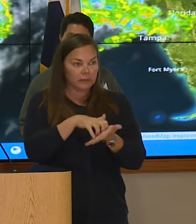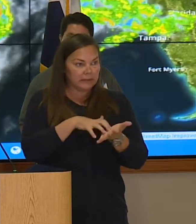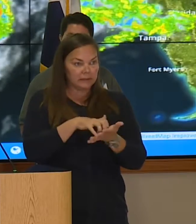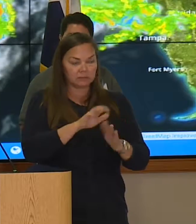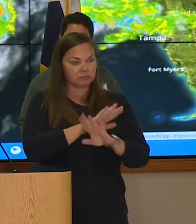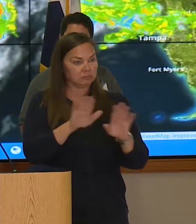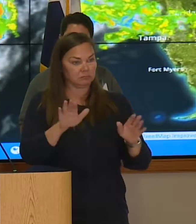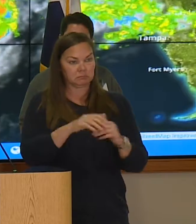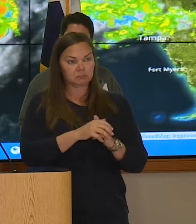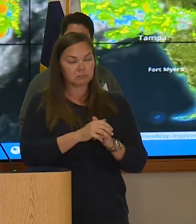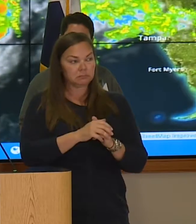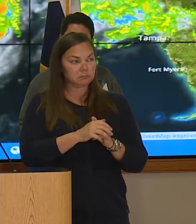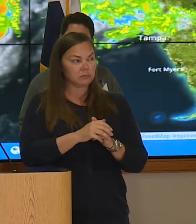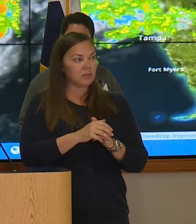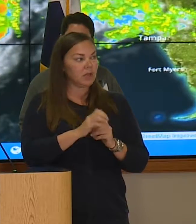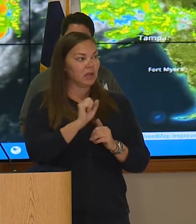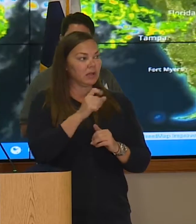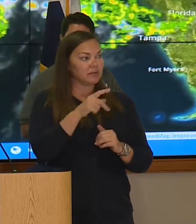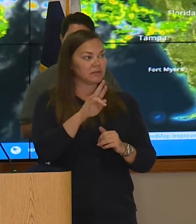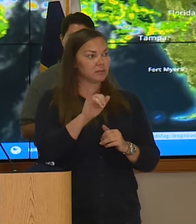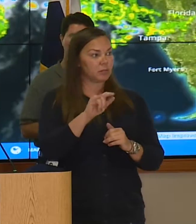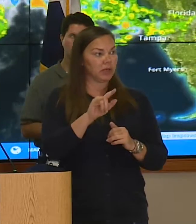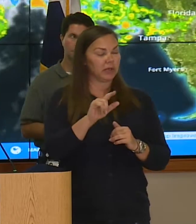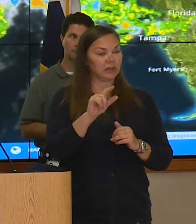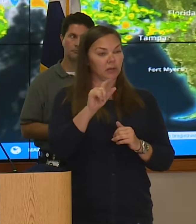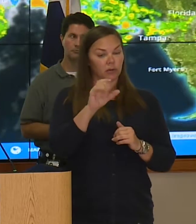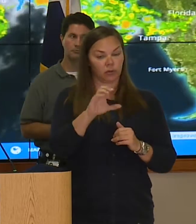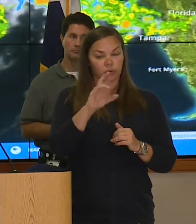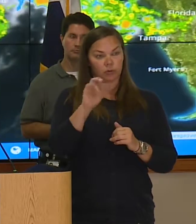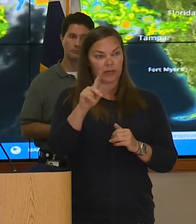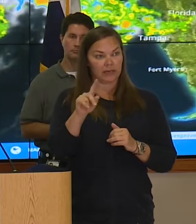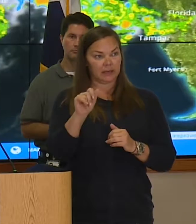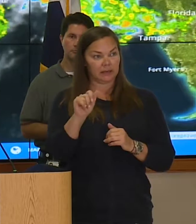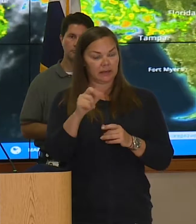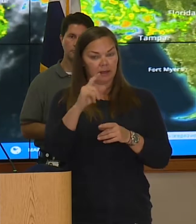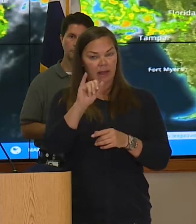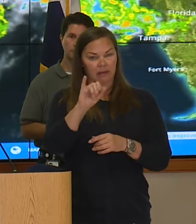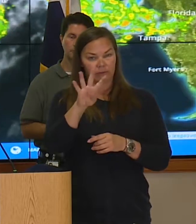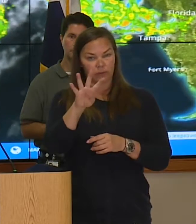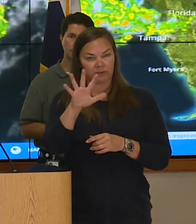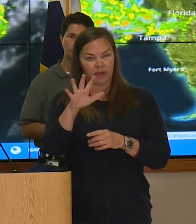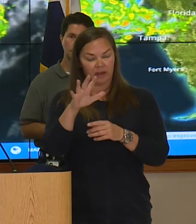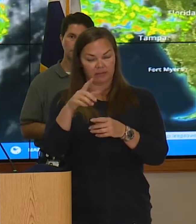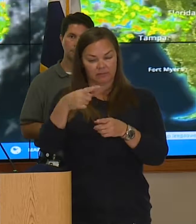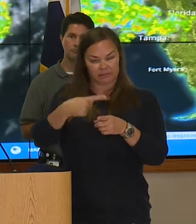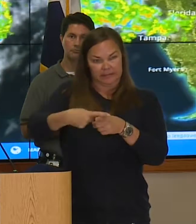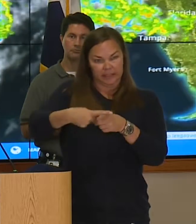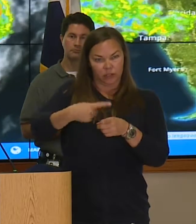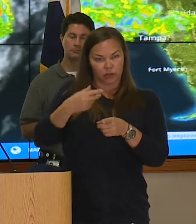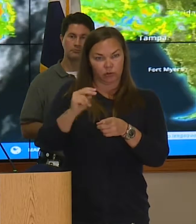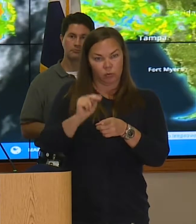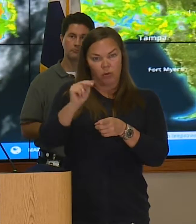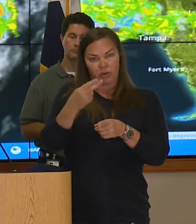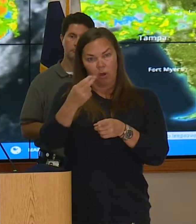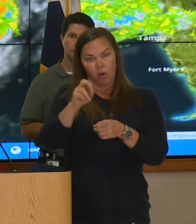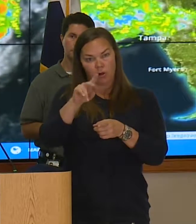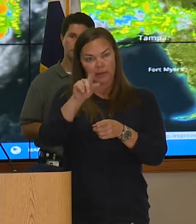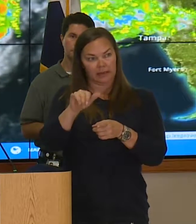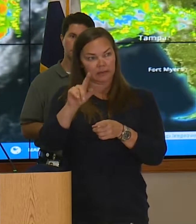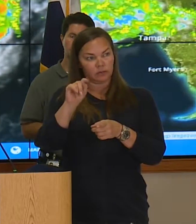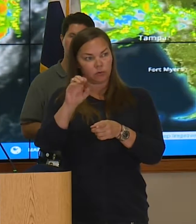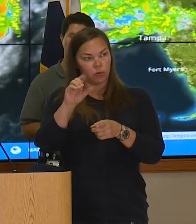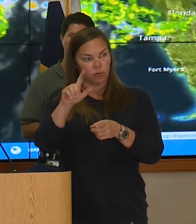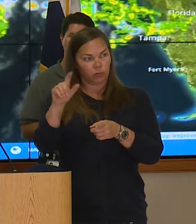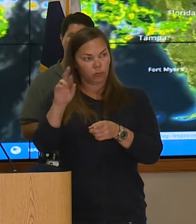levees. At the Spring Creek site, this is at I-45 near north of the Hardy Toll Road. This